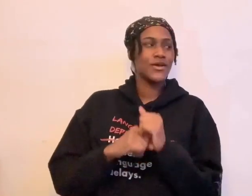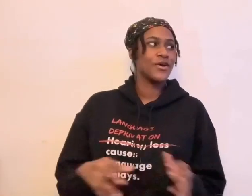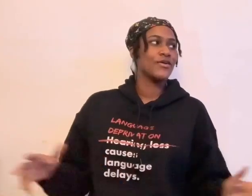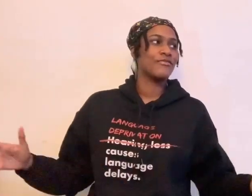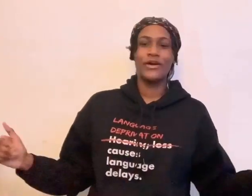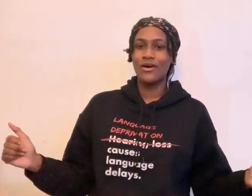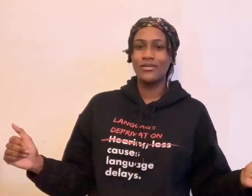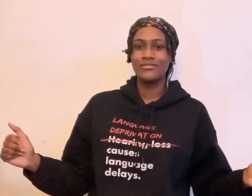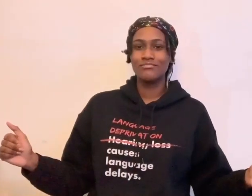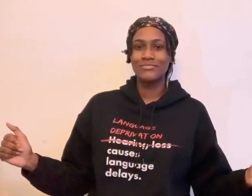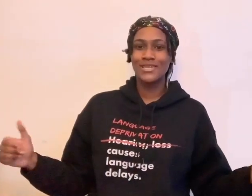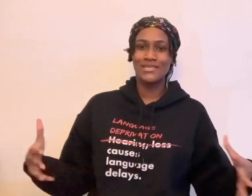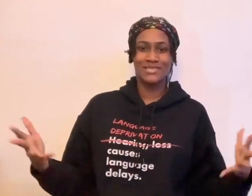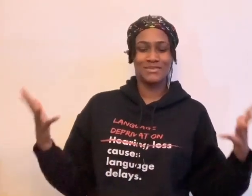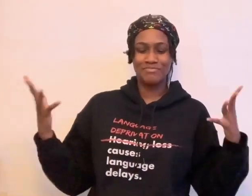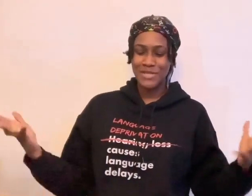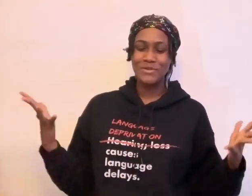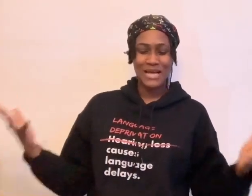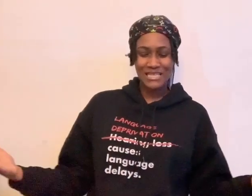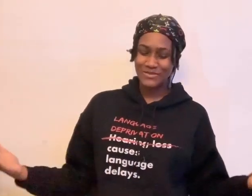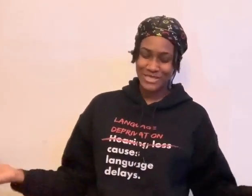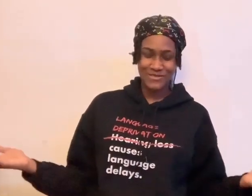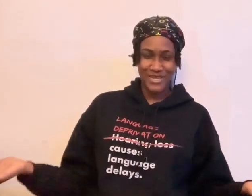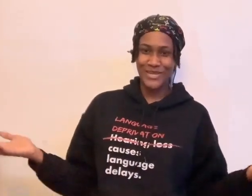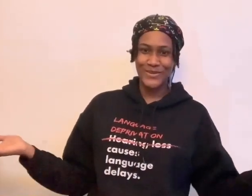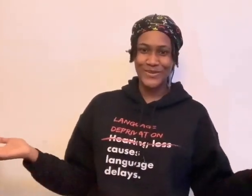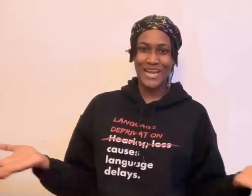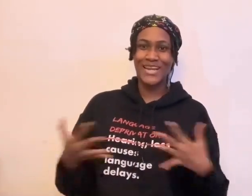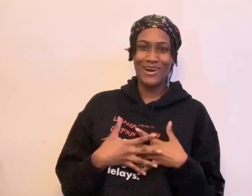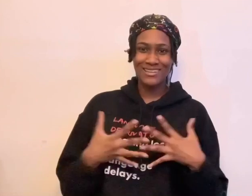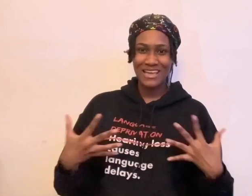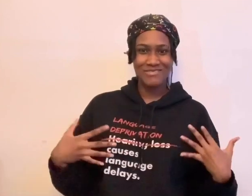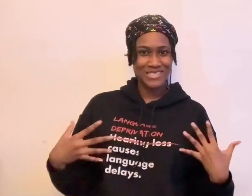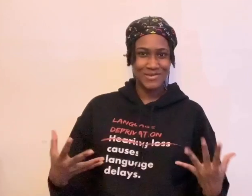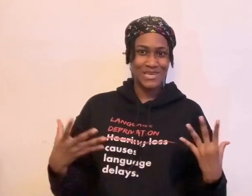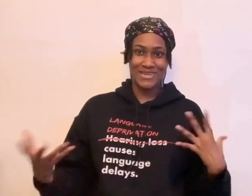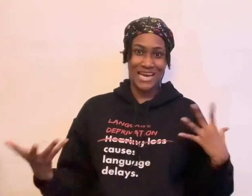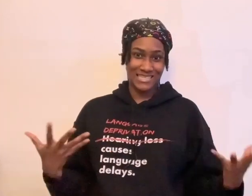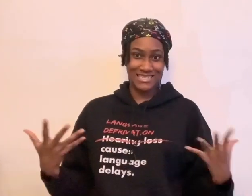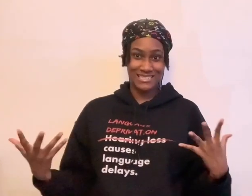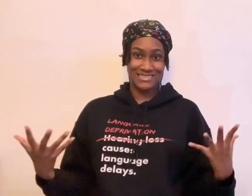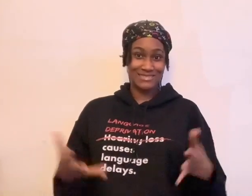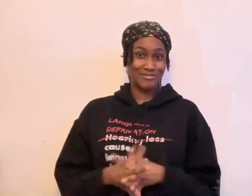for y'all because people asked for this video and I hardly ever speak in my accent.